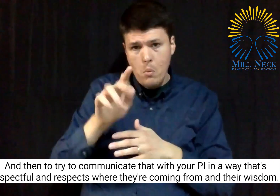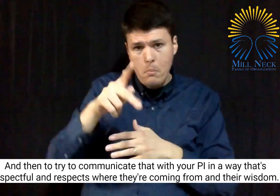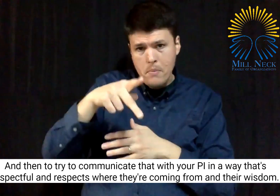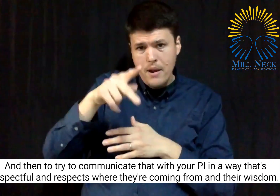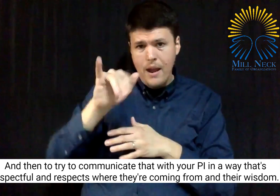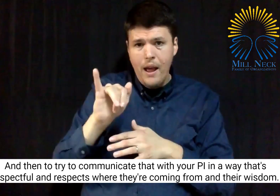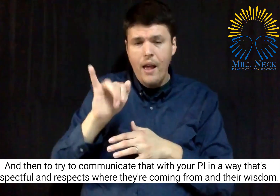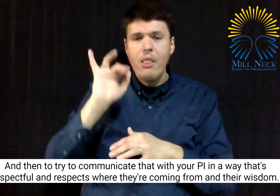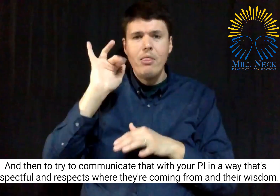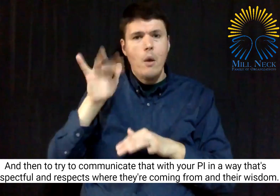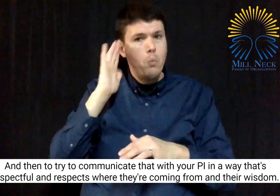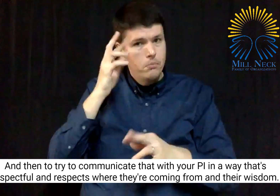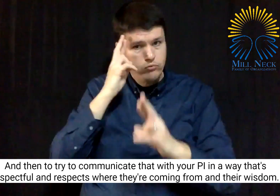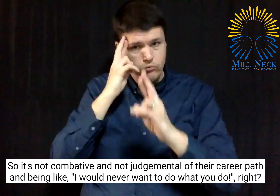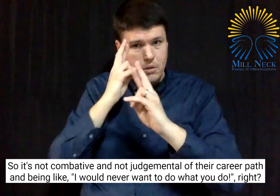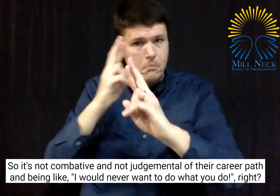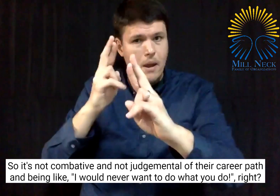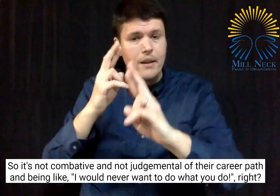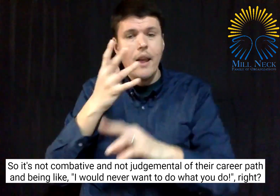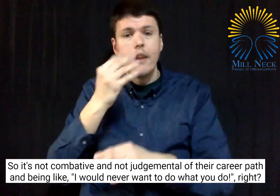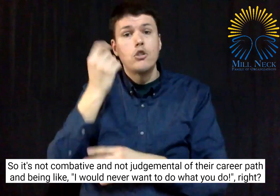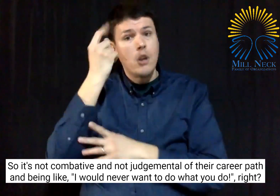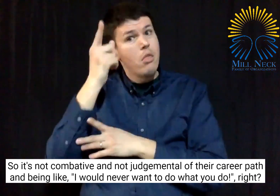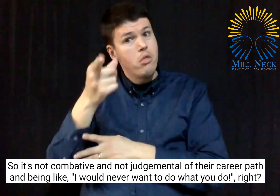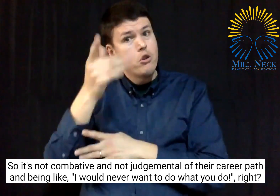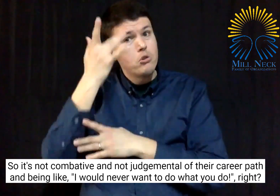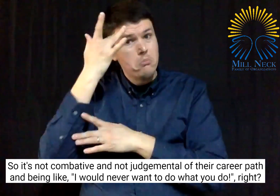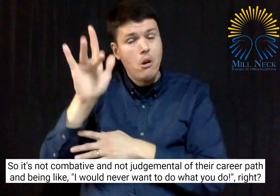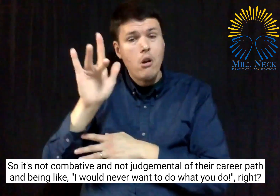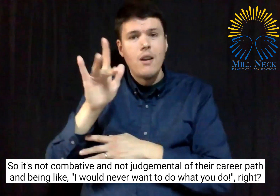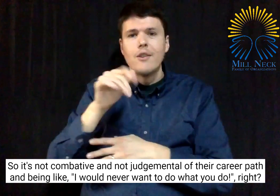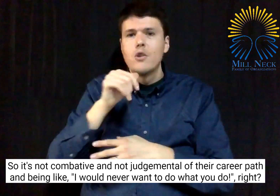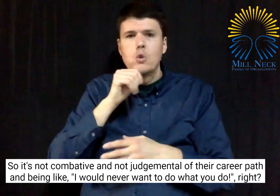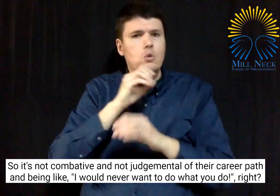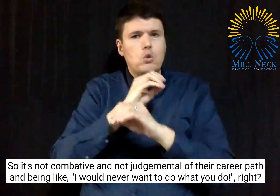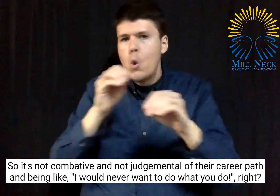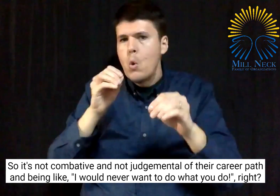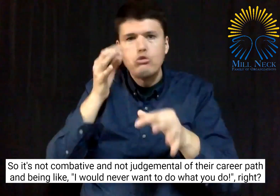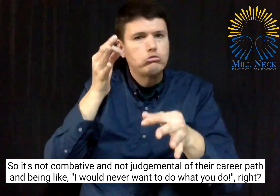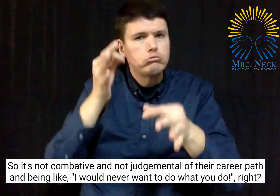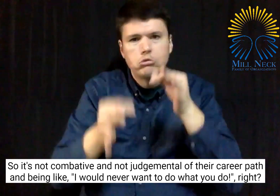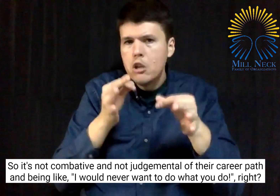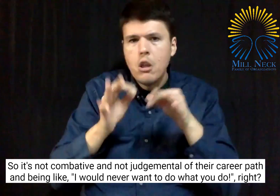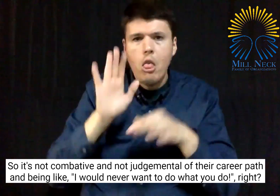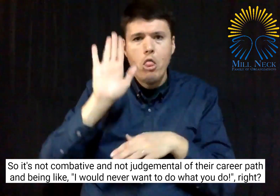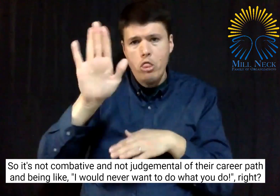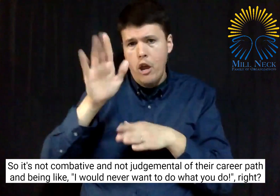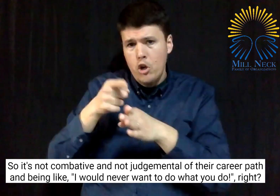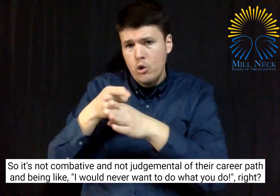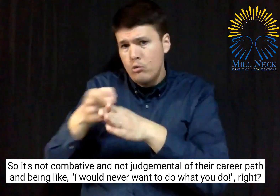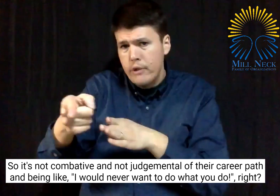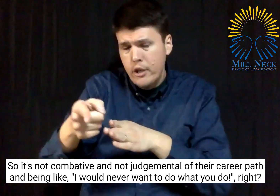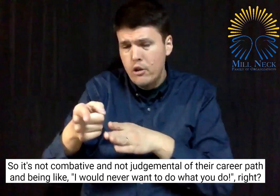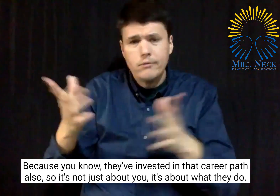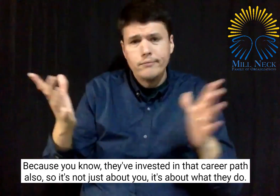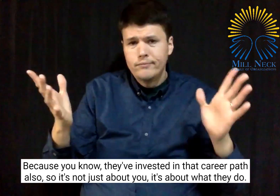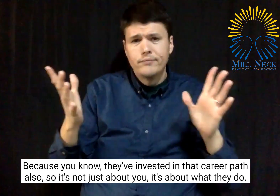they're coming from and their wisdom. So it's not combative and not judgmental of their career path and being like, I would never want to do what you do, right? Because,